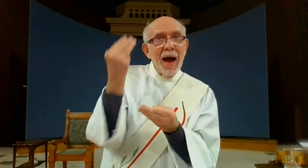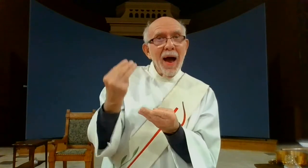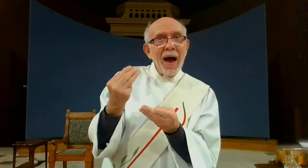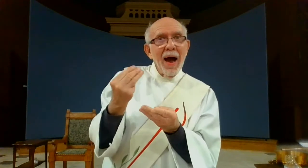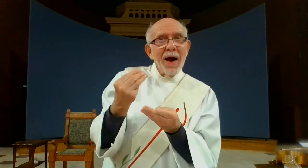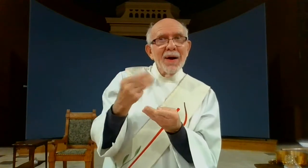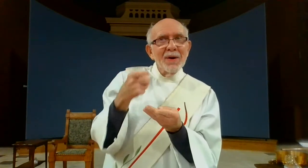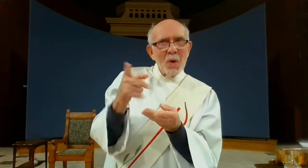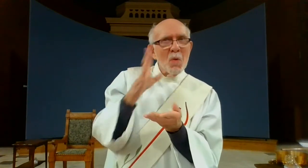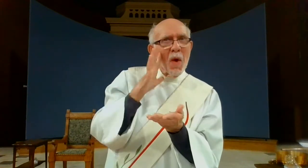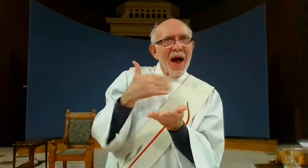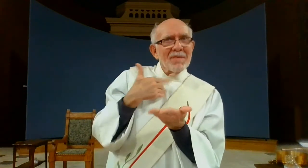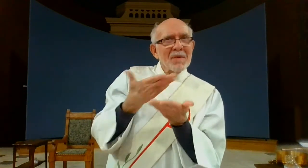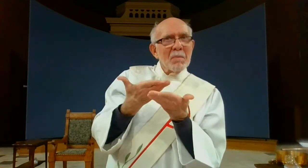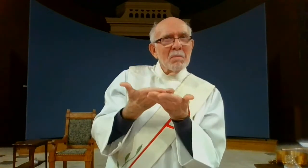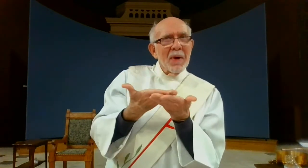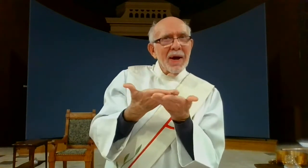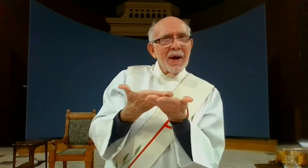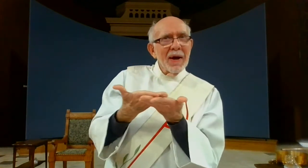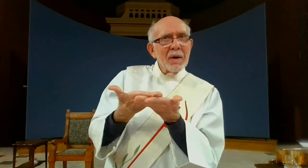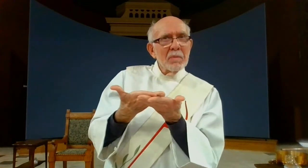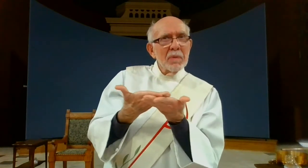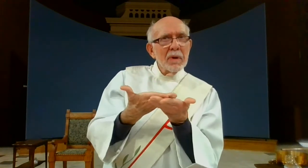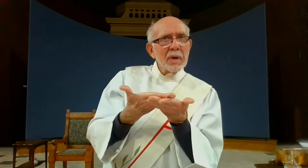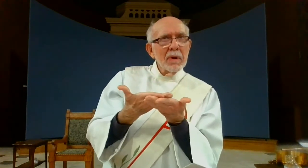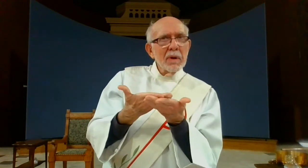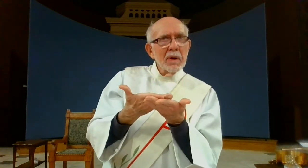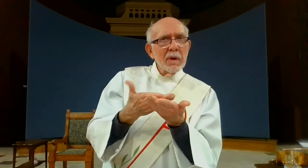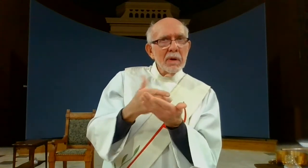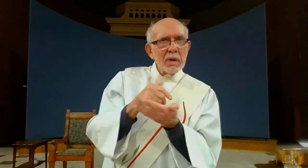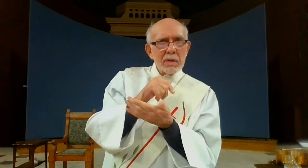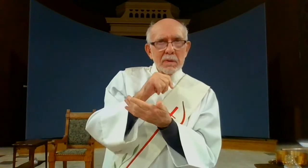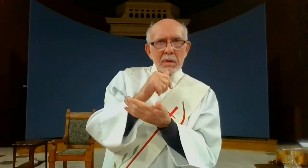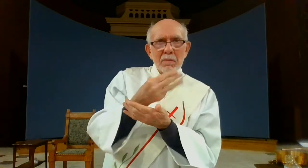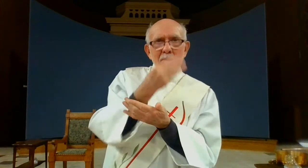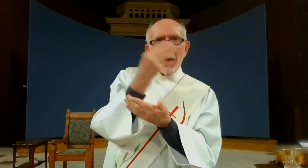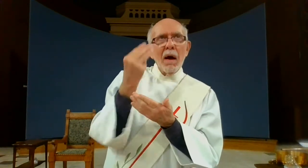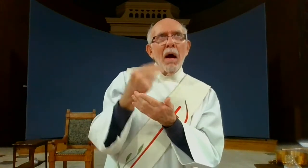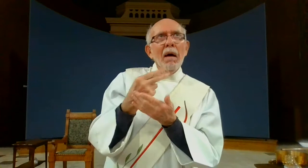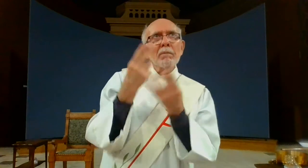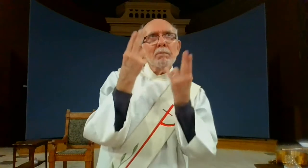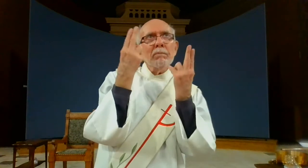Remember when God informed Mary that she would have His child?